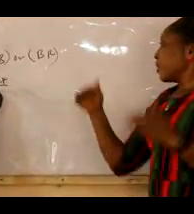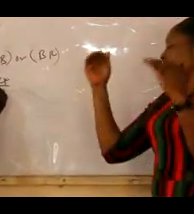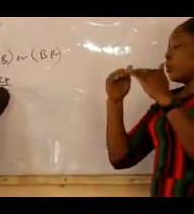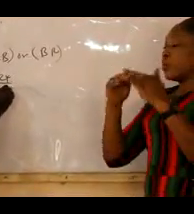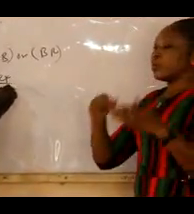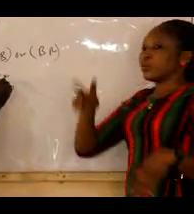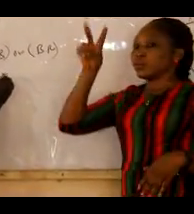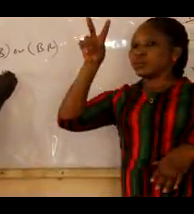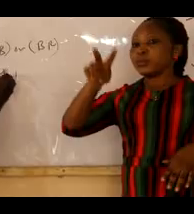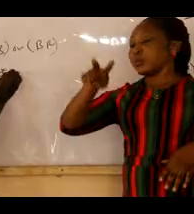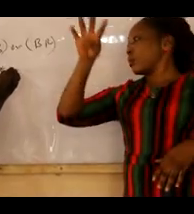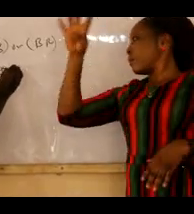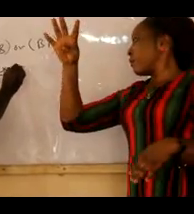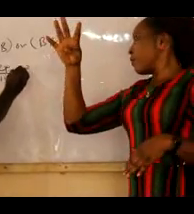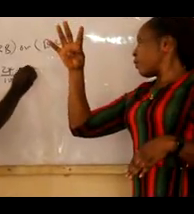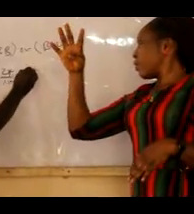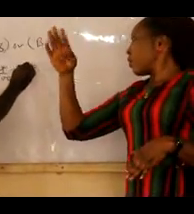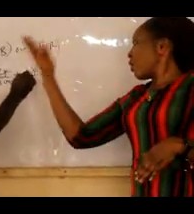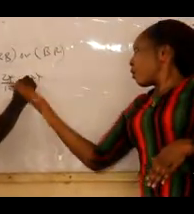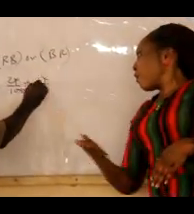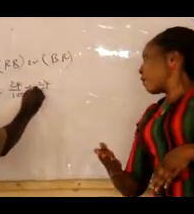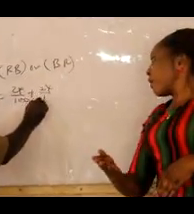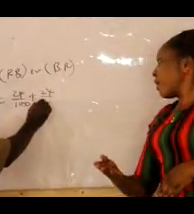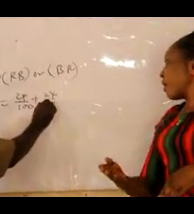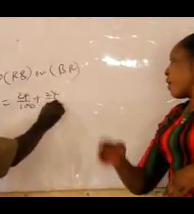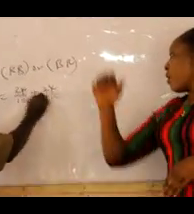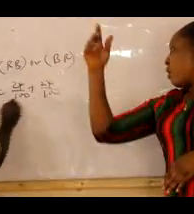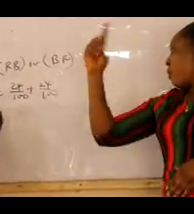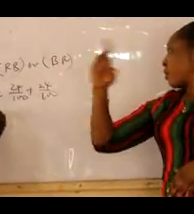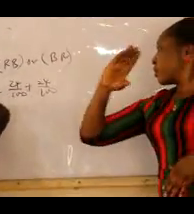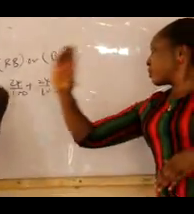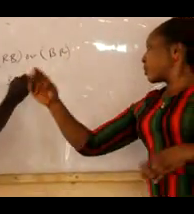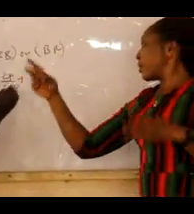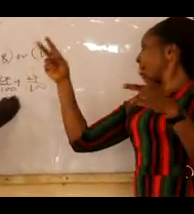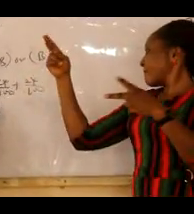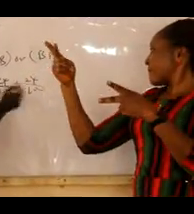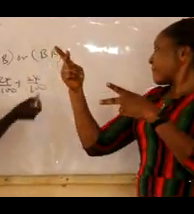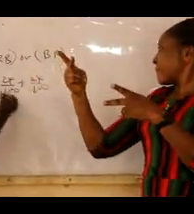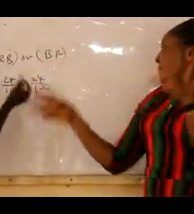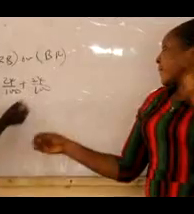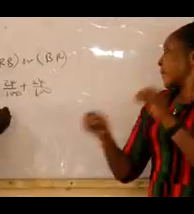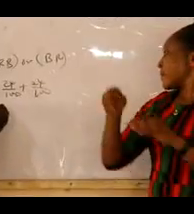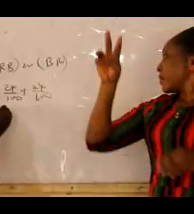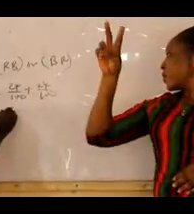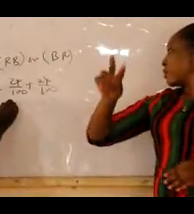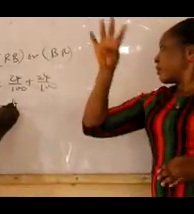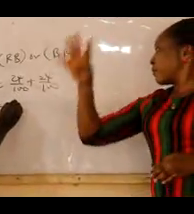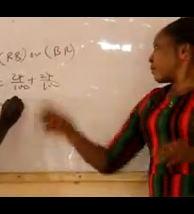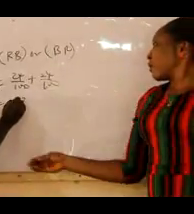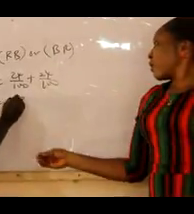24 over 100 plus 24 over 100 to give you